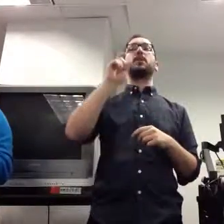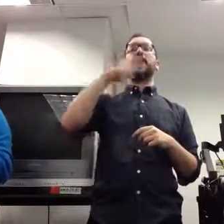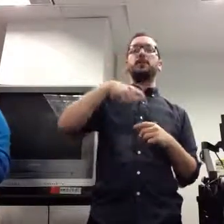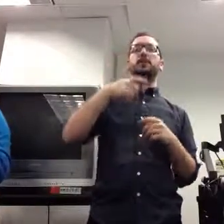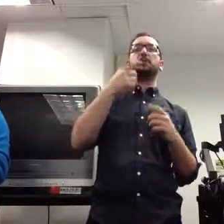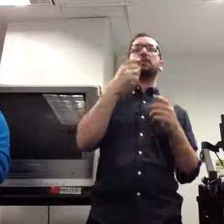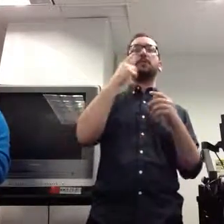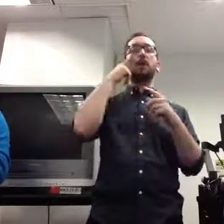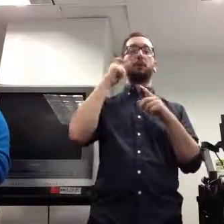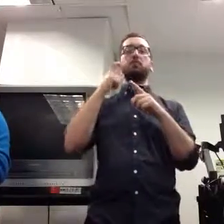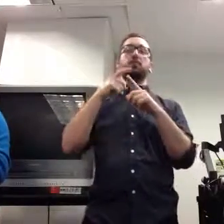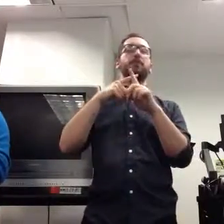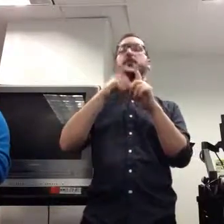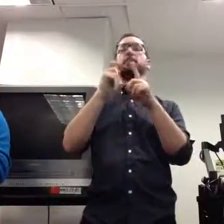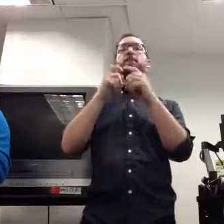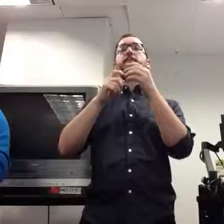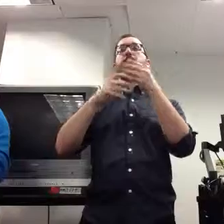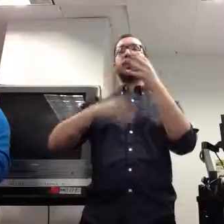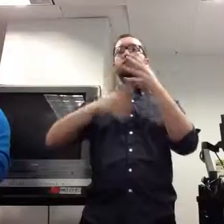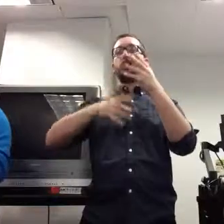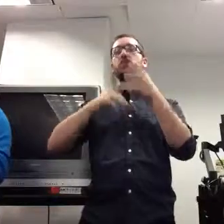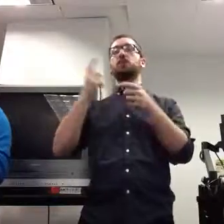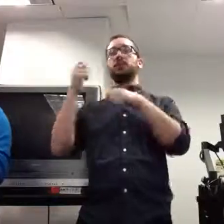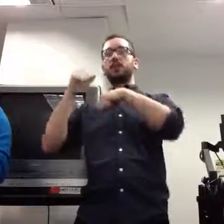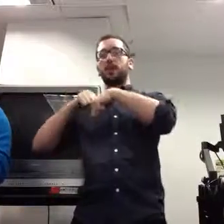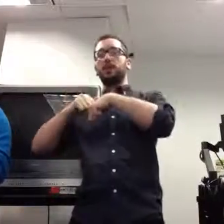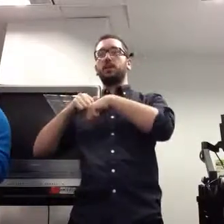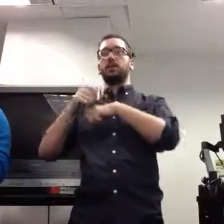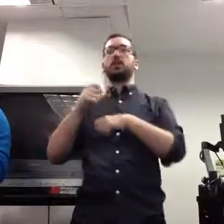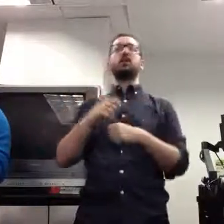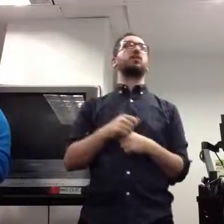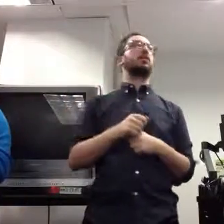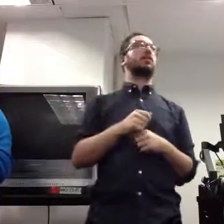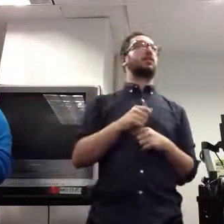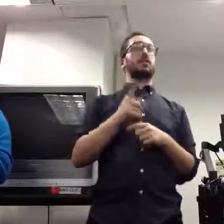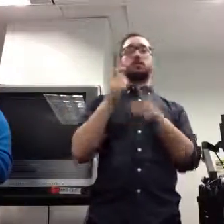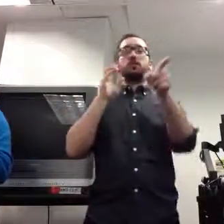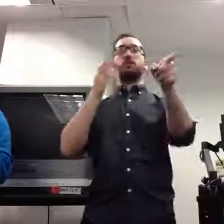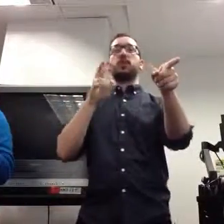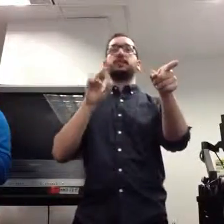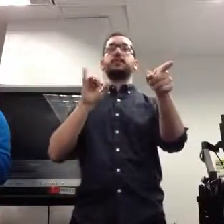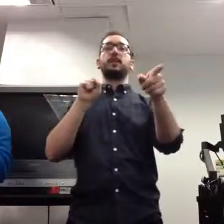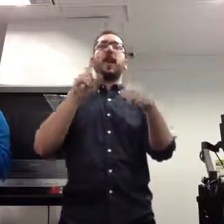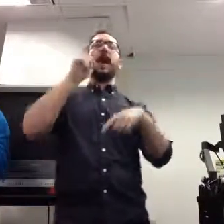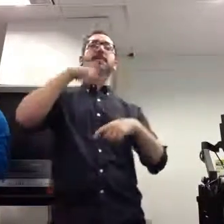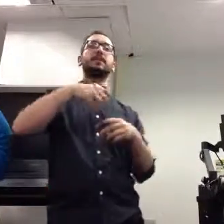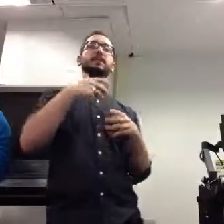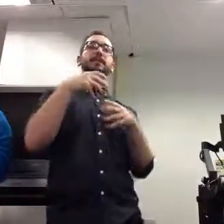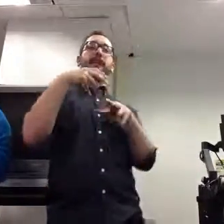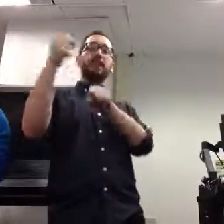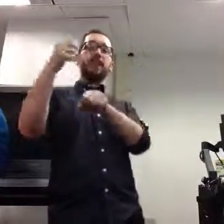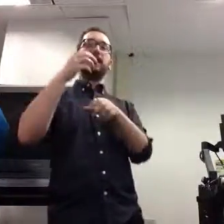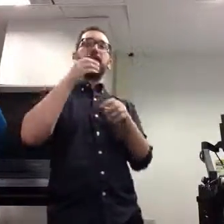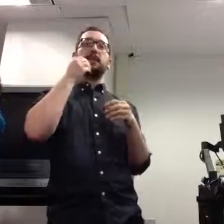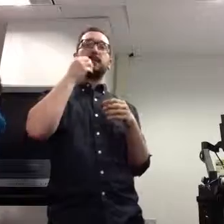Curtis? You have to take the heat out of it to make it go from a gas form to a liquid form. Okay, what's another way